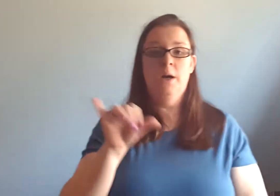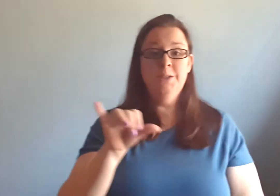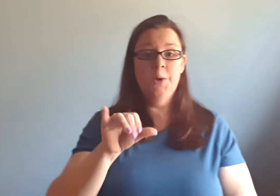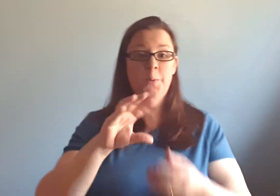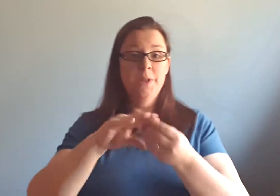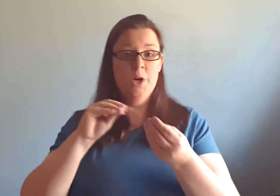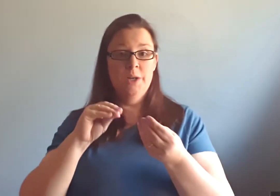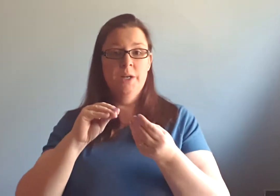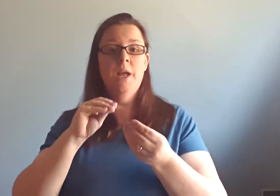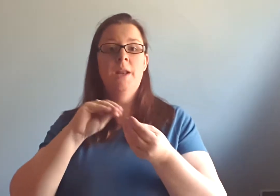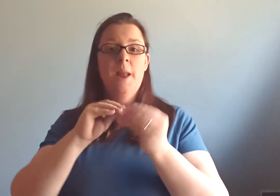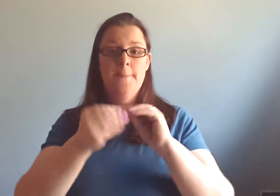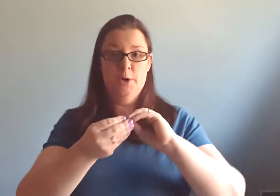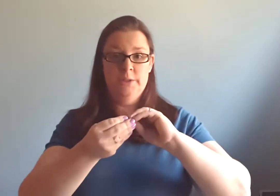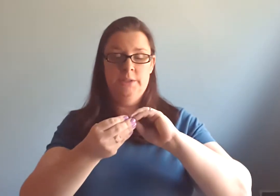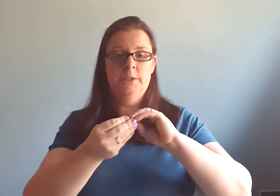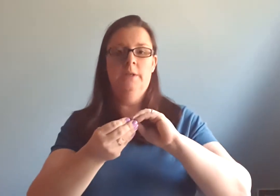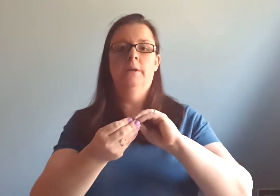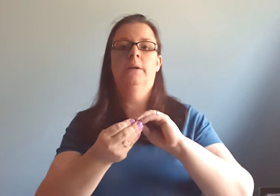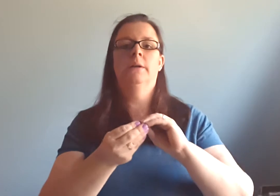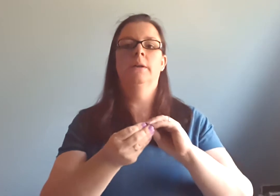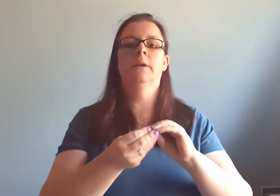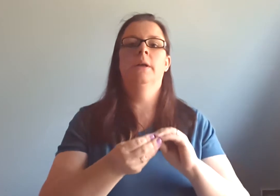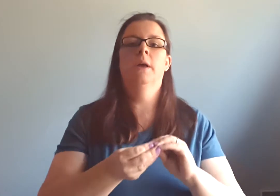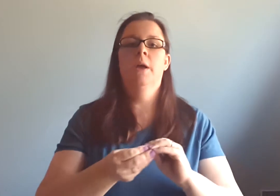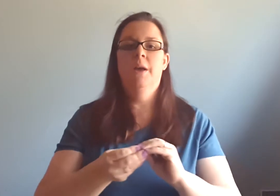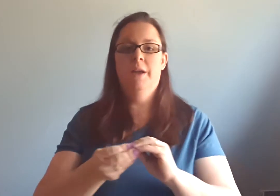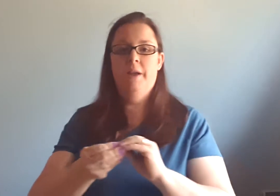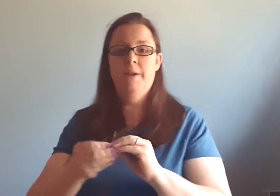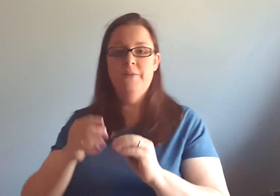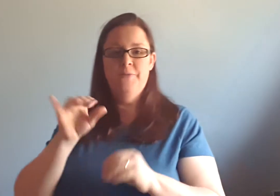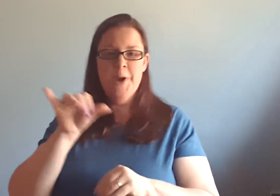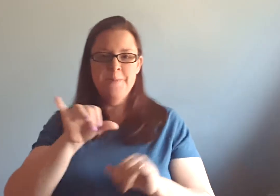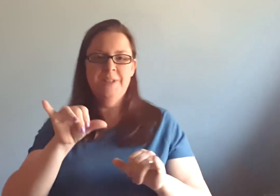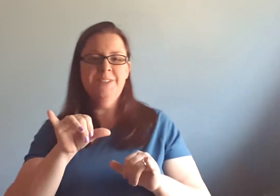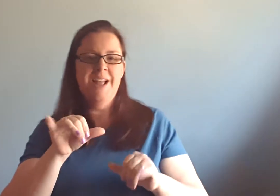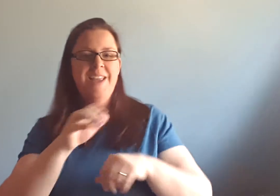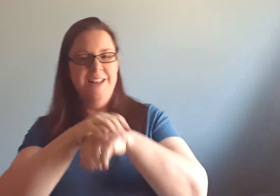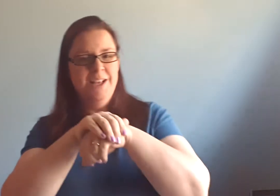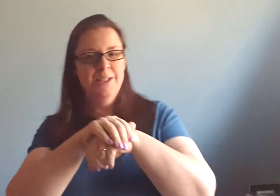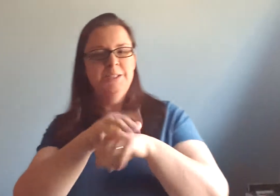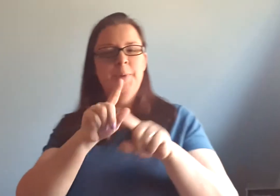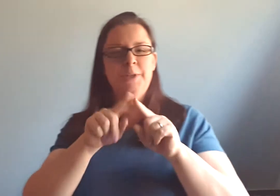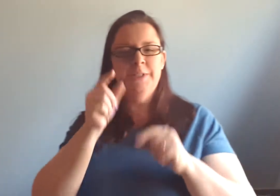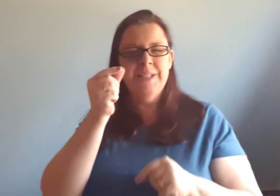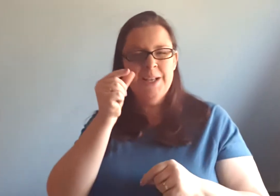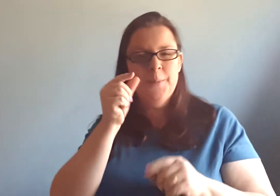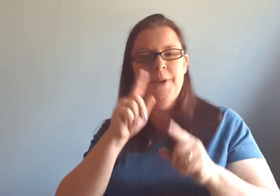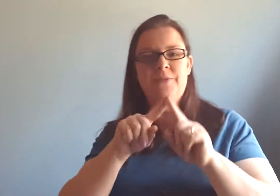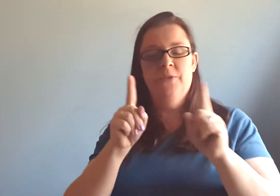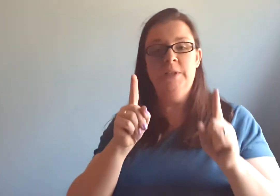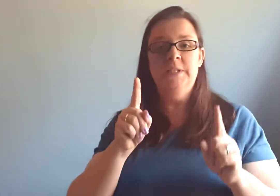Also, we learned numbers. It's very much like in English, but there's just a little bit of